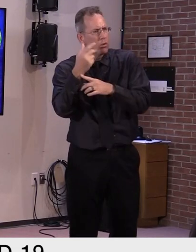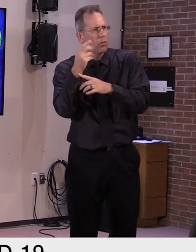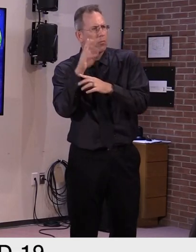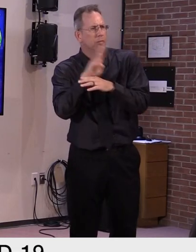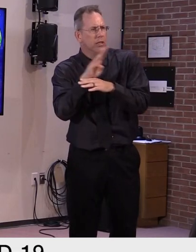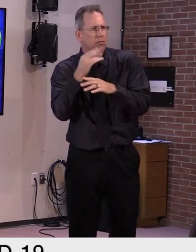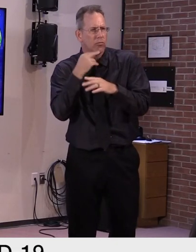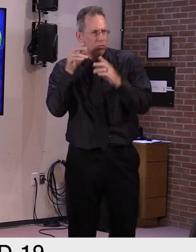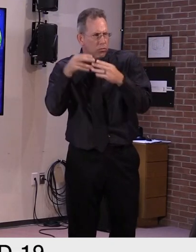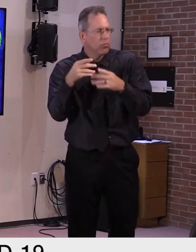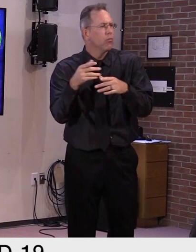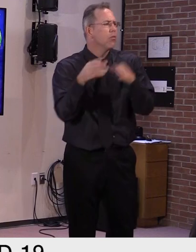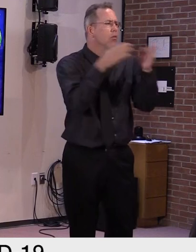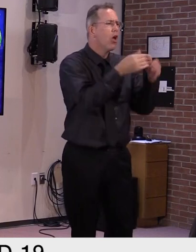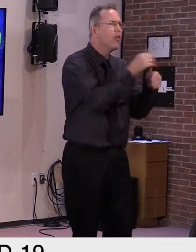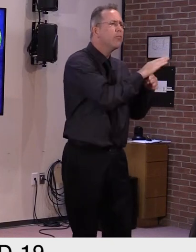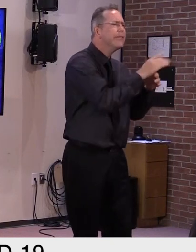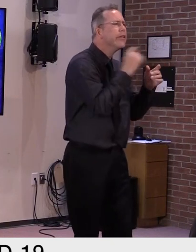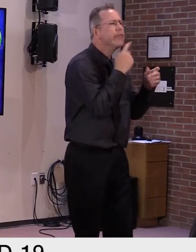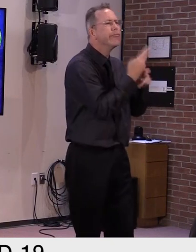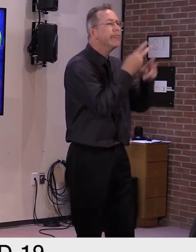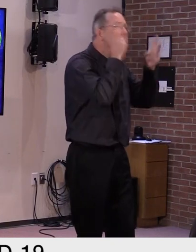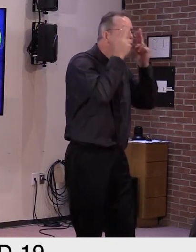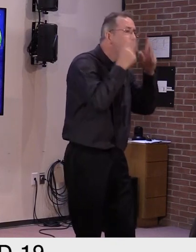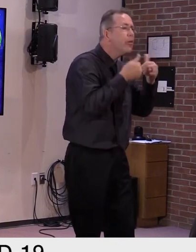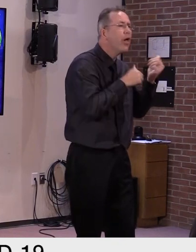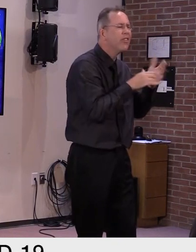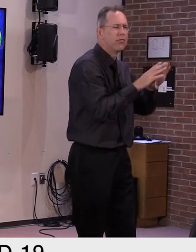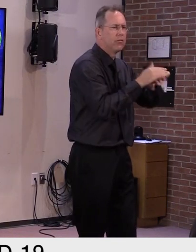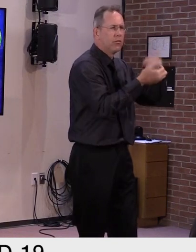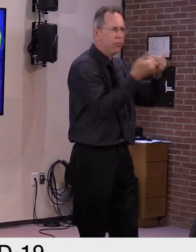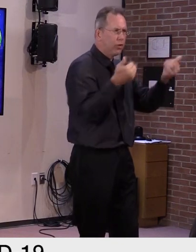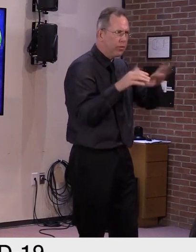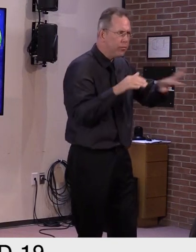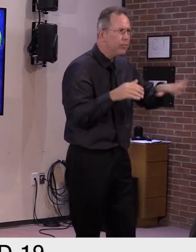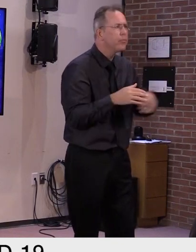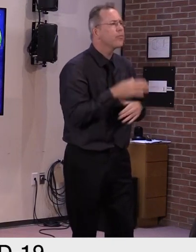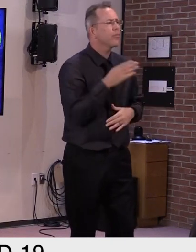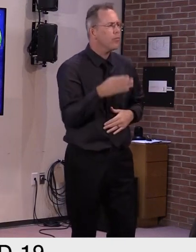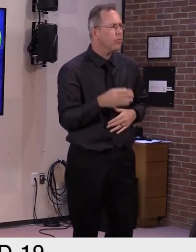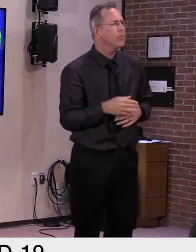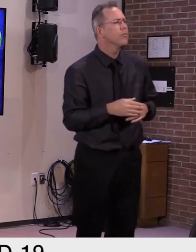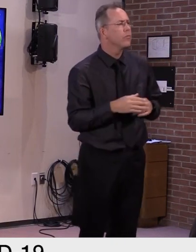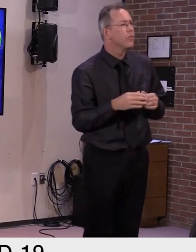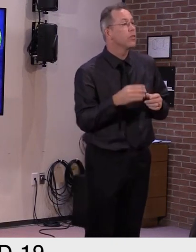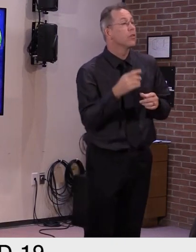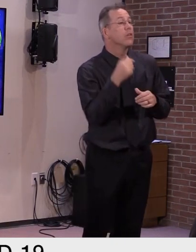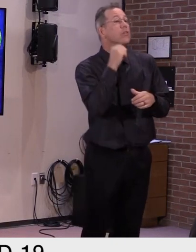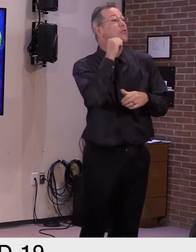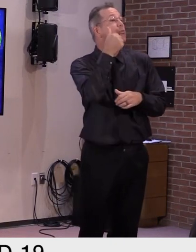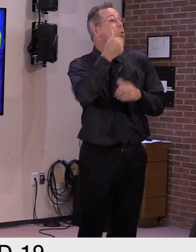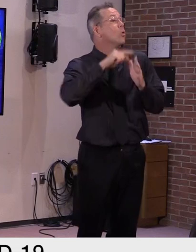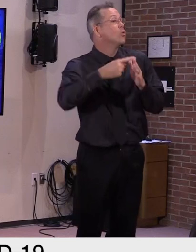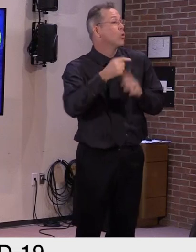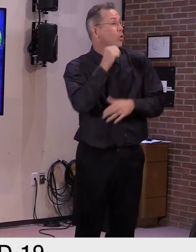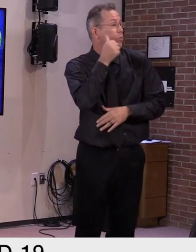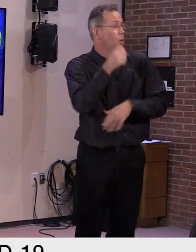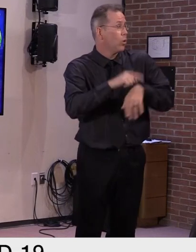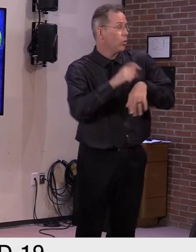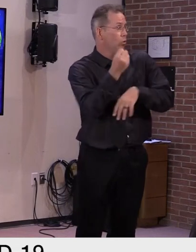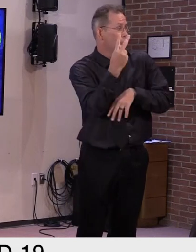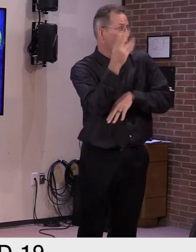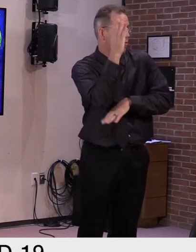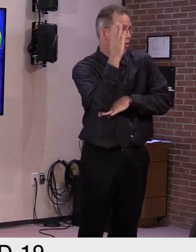webinar from noon to 1 and on Friday from 10 to 11. And please go to accd.vermont.gov to find out